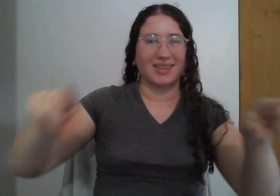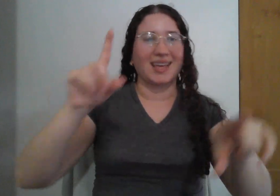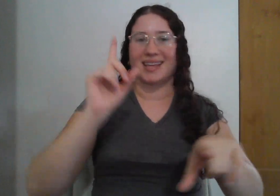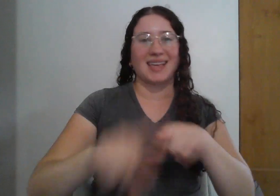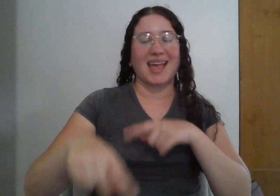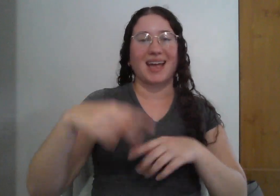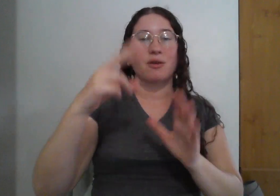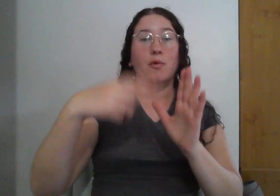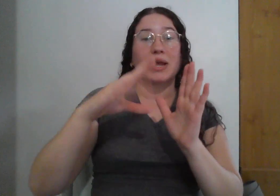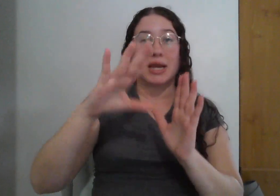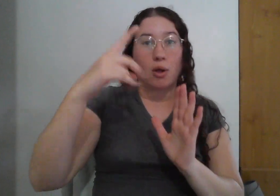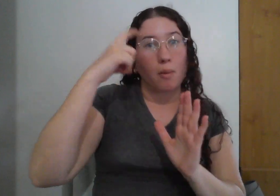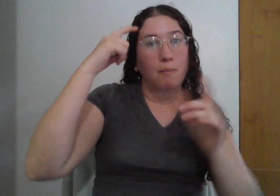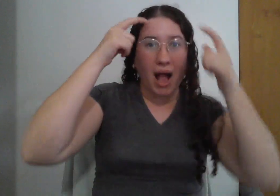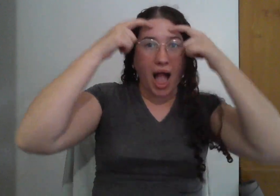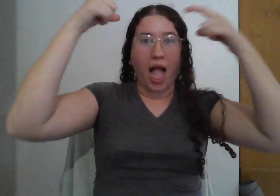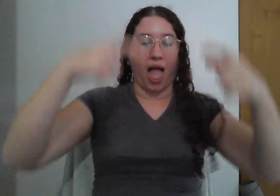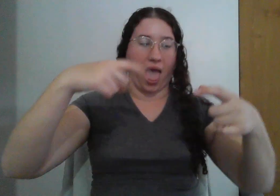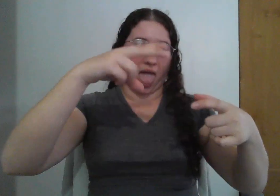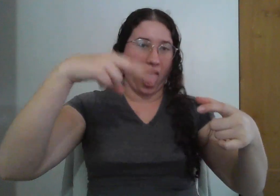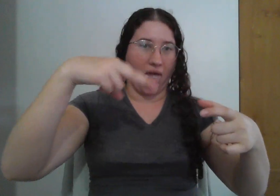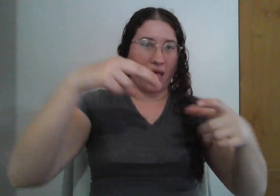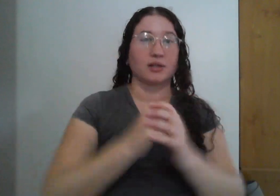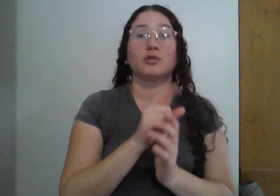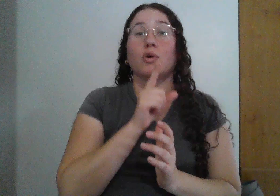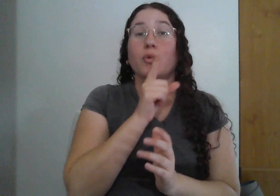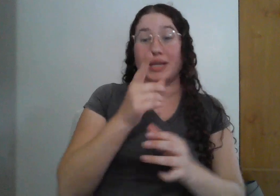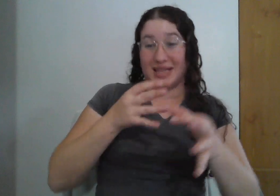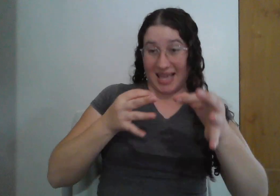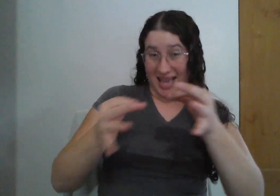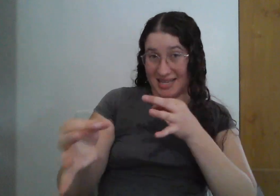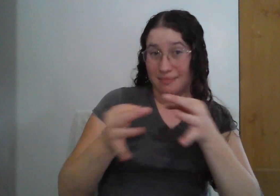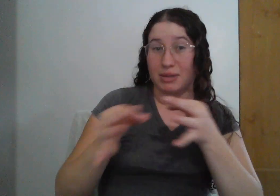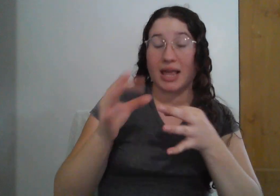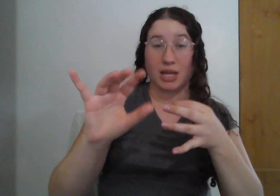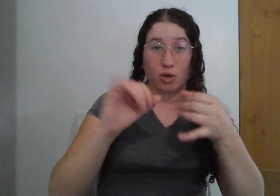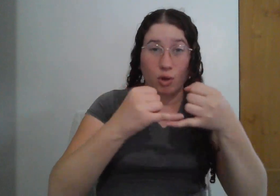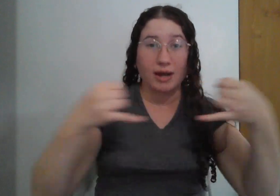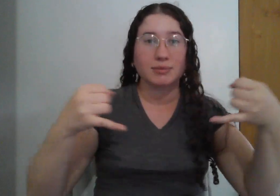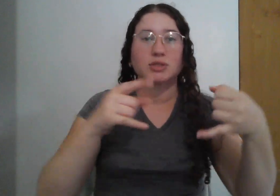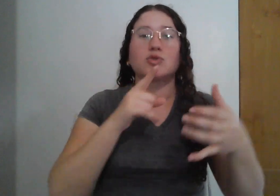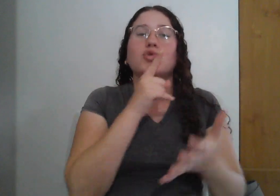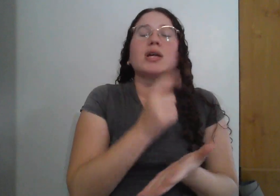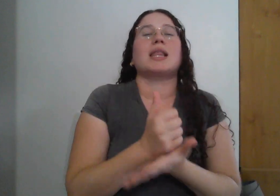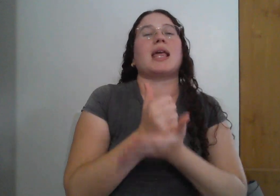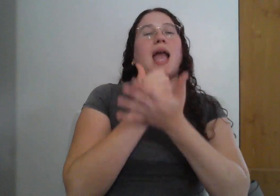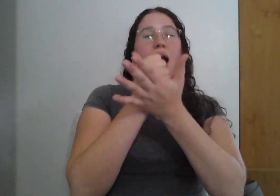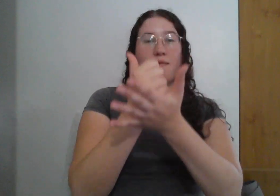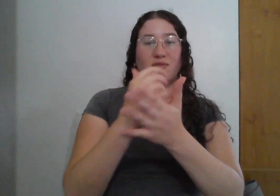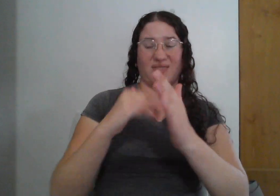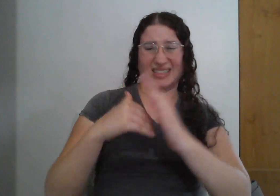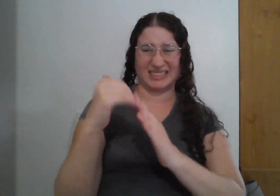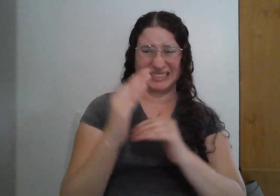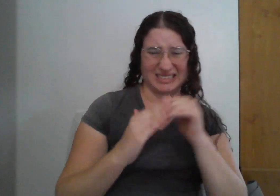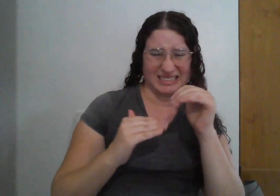is one of the kindest things we can do. The short-term discomfort is so worth it for the long-term ease